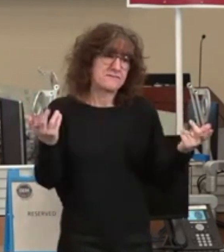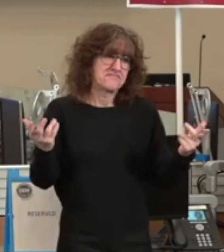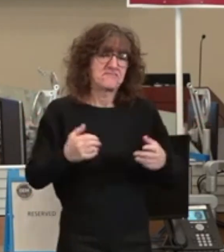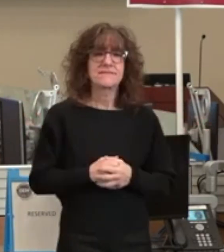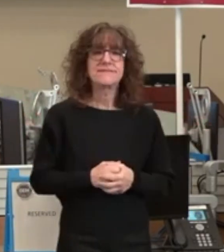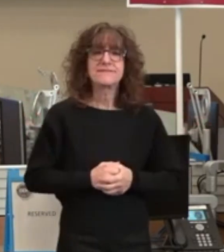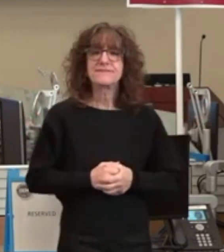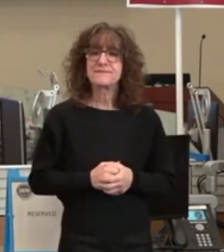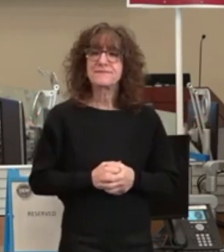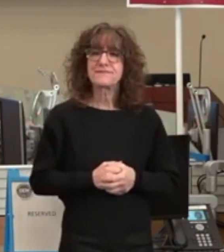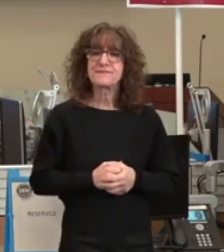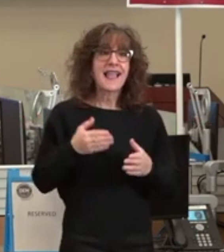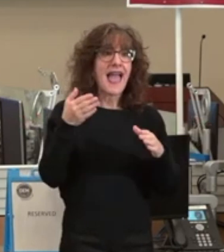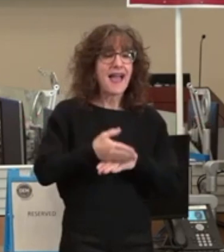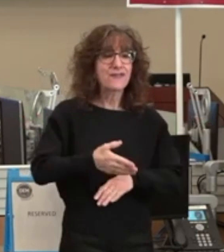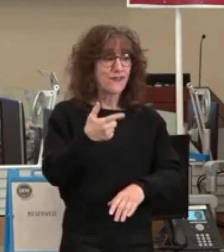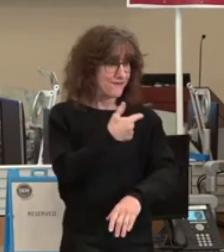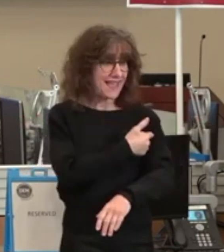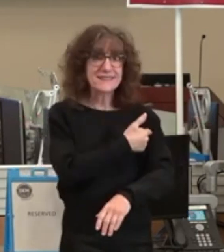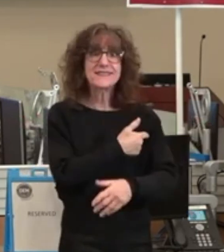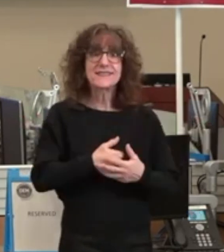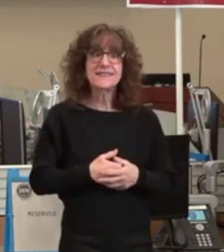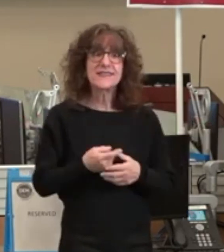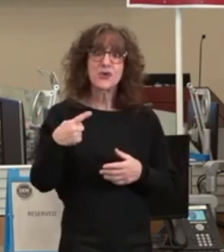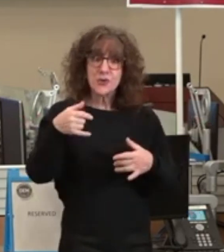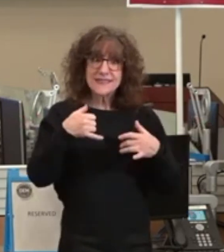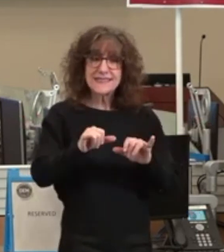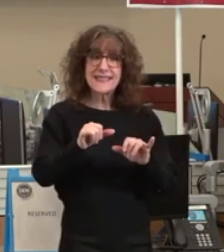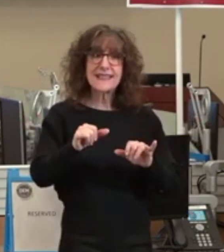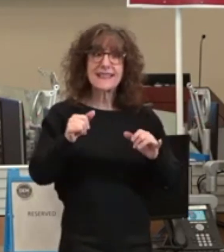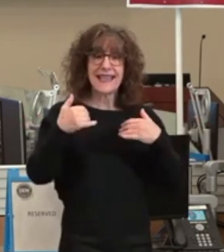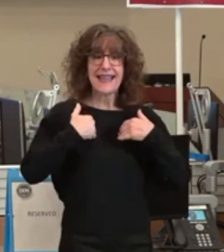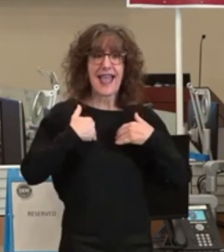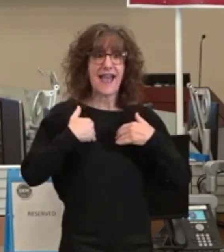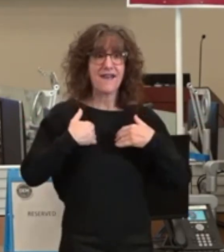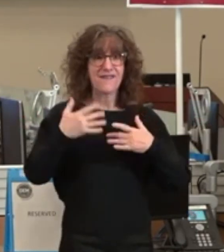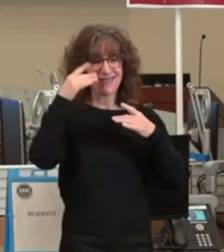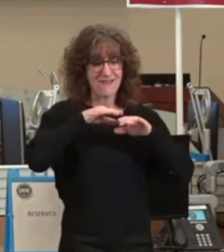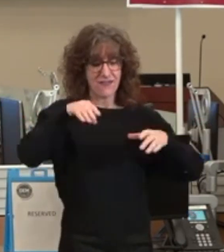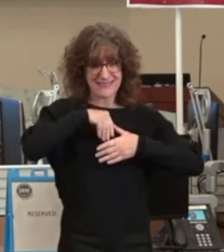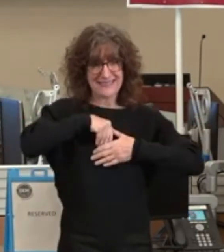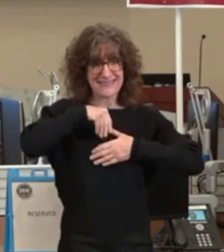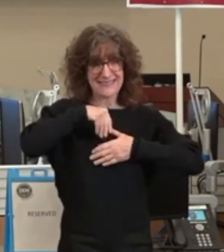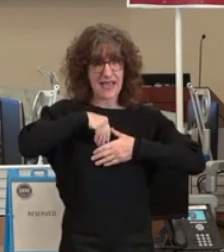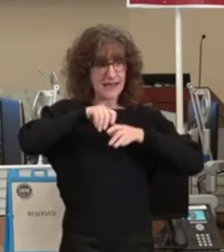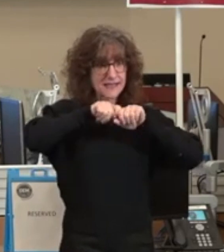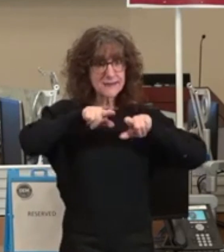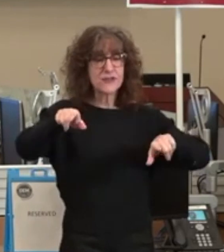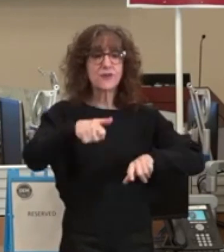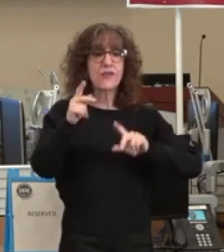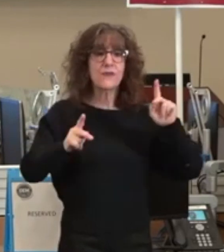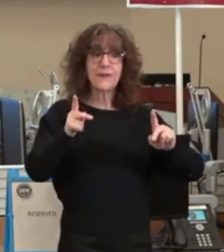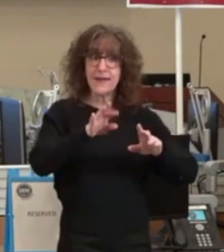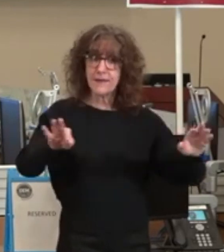quickly. Even after you get vaccinated, you can still carry the virus and spread it to others who may not be vaccinated yet.